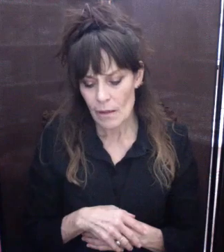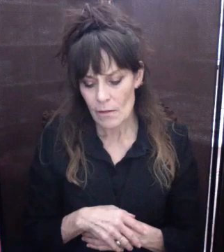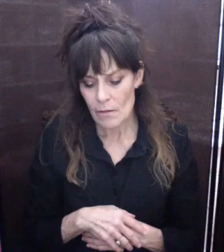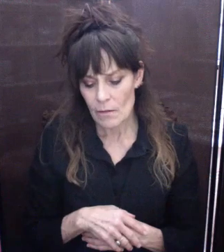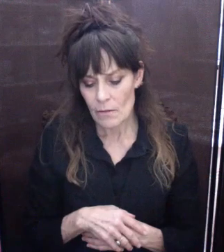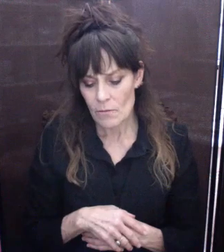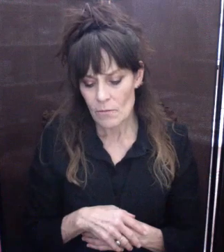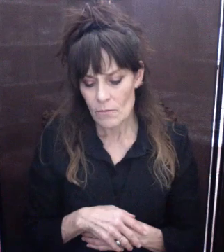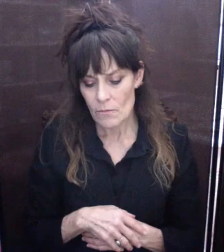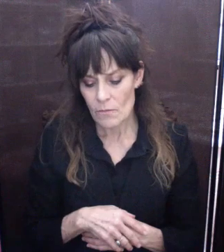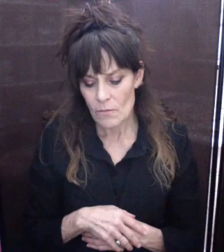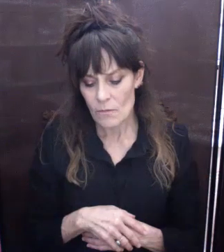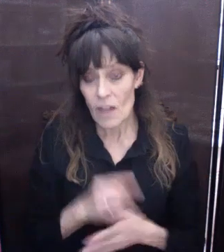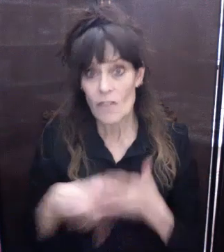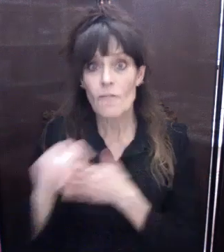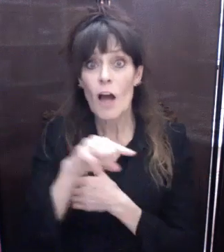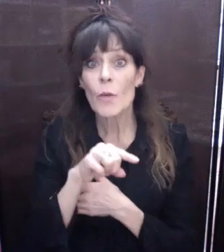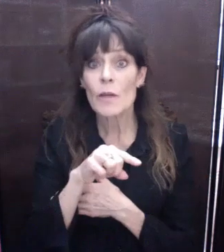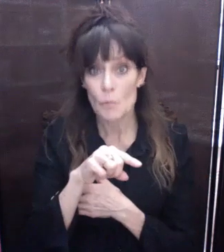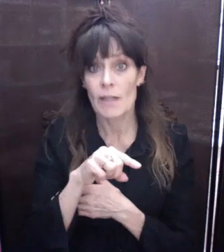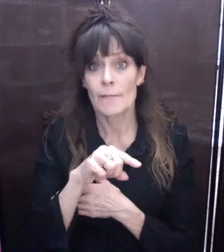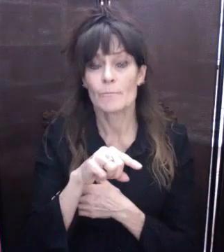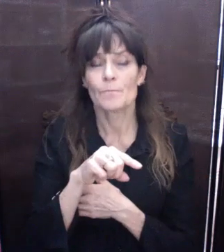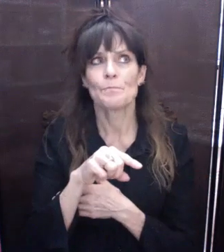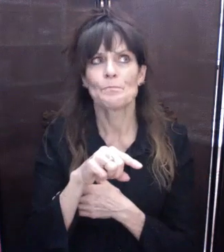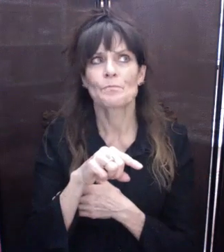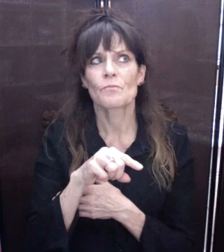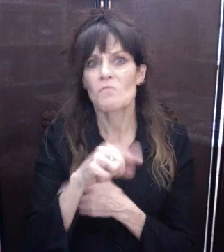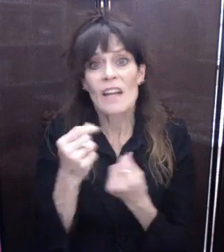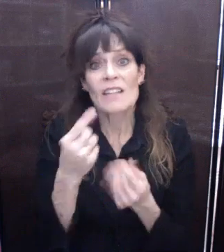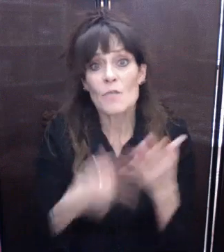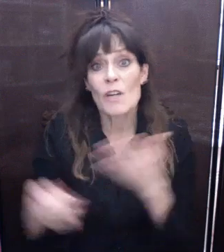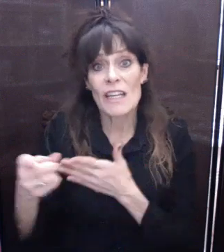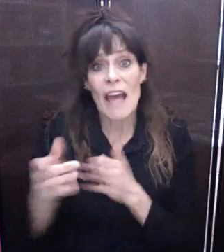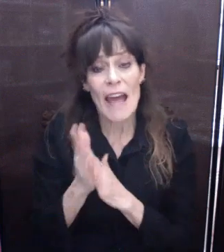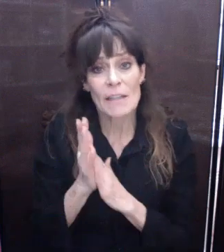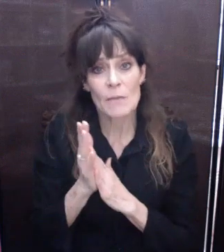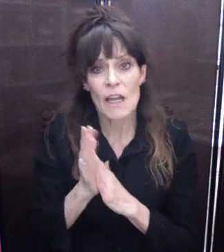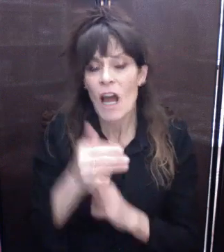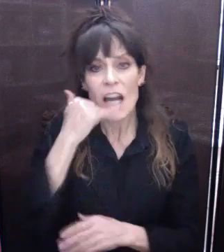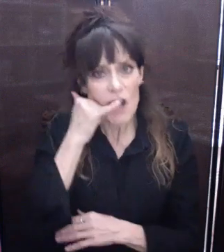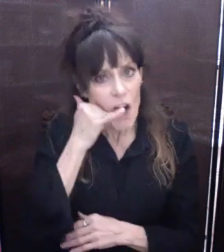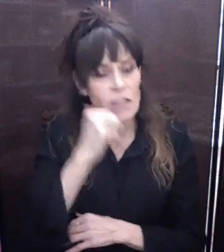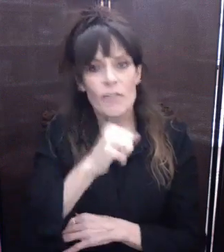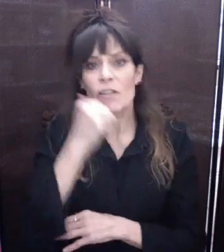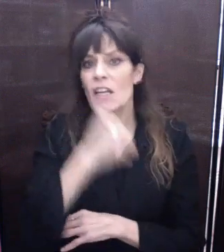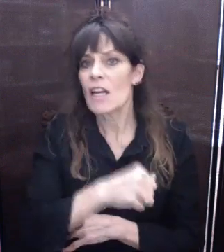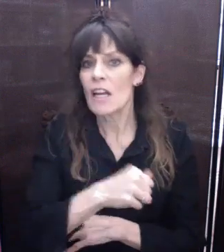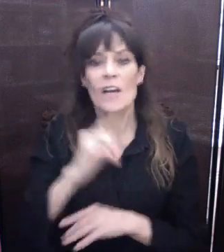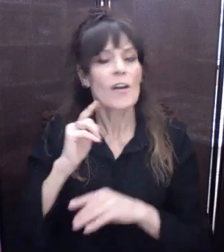The following week, I did what he had asked me to do. I picked up the phone every day and called him. I went to a meeting every day, got